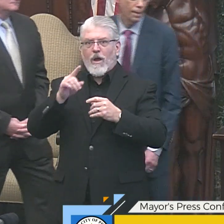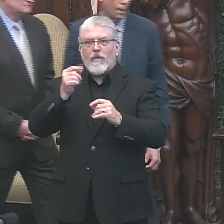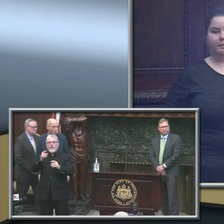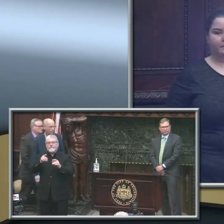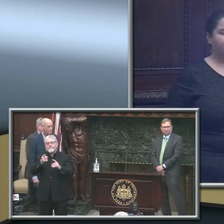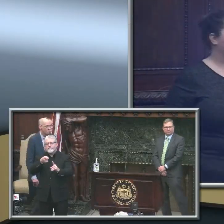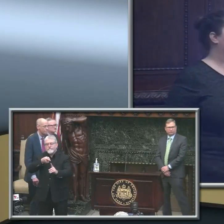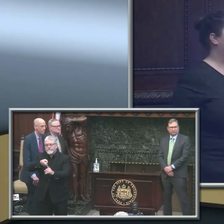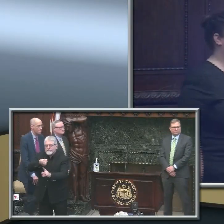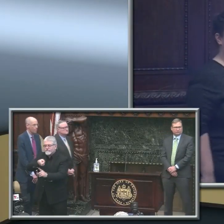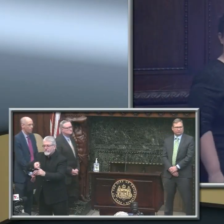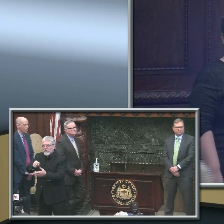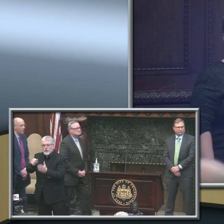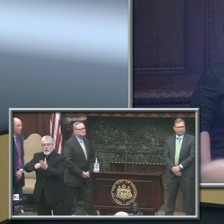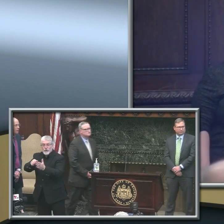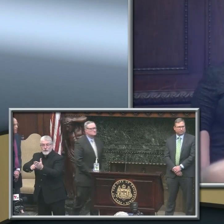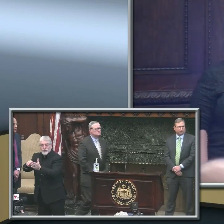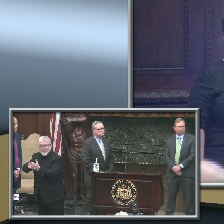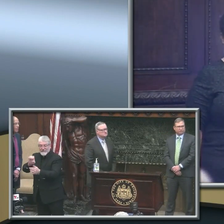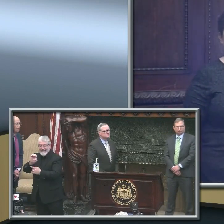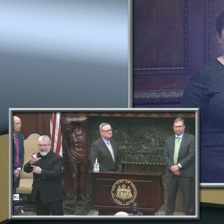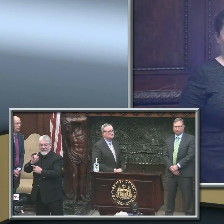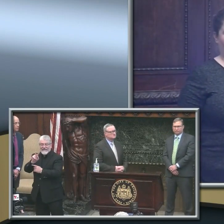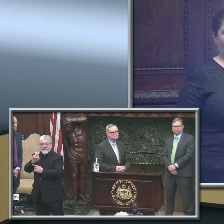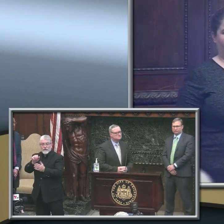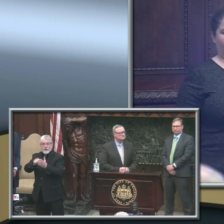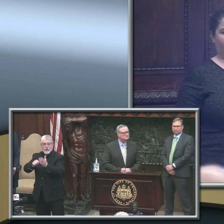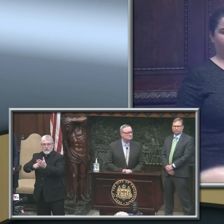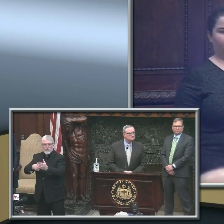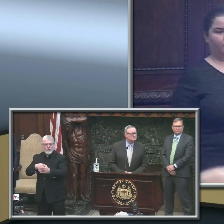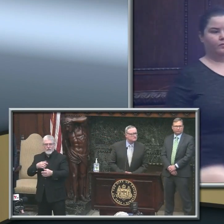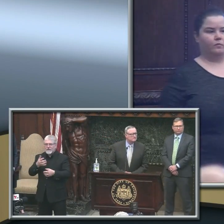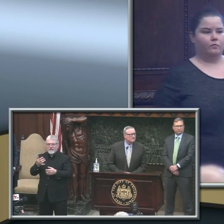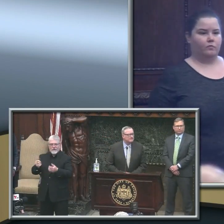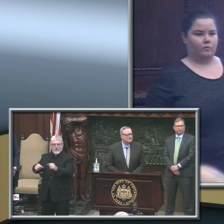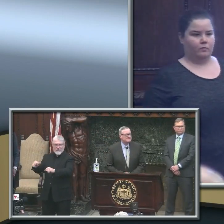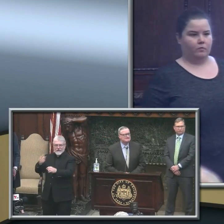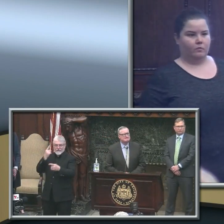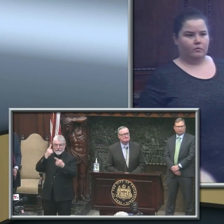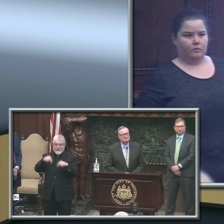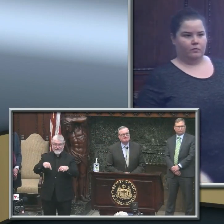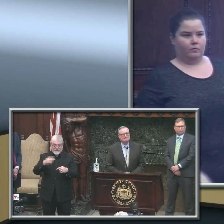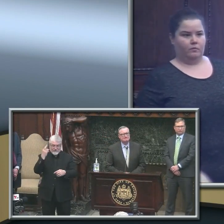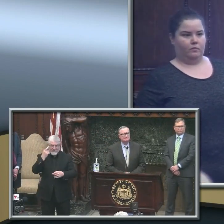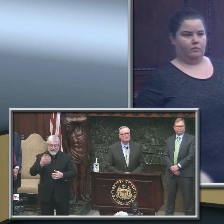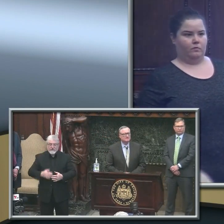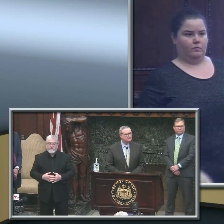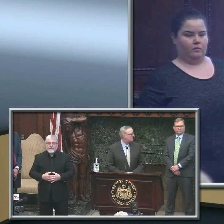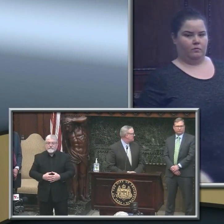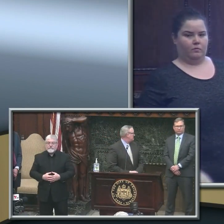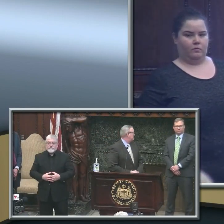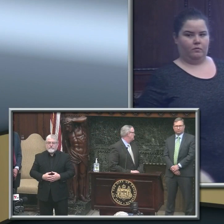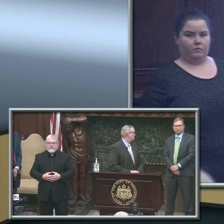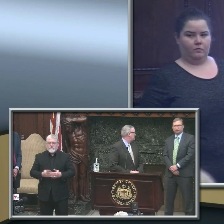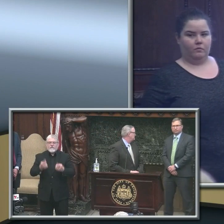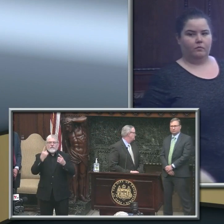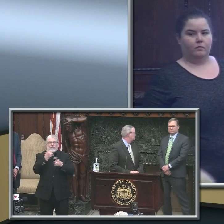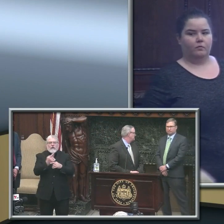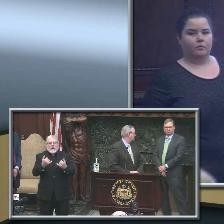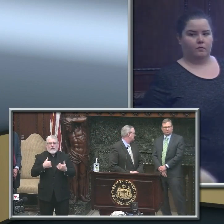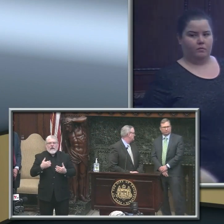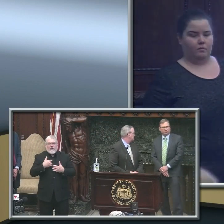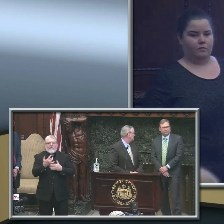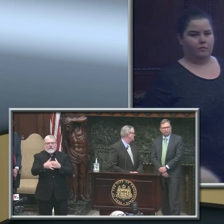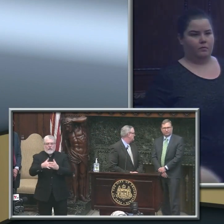Mayor Kenney, do you view the city commissioners in preparing for the primary election as essential? Should they stay open? And also, do you think that the primary